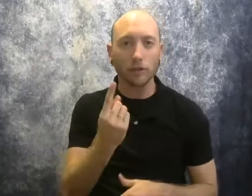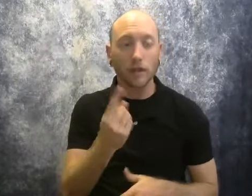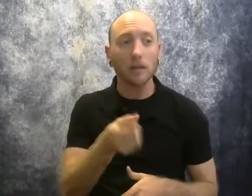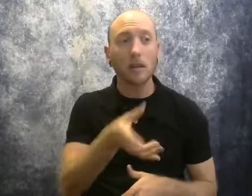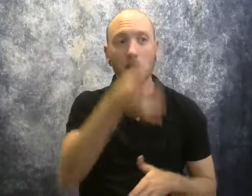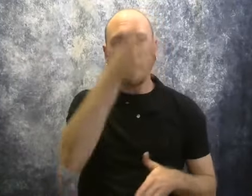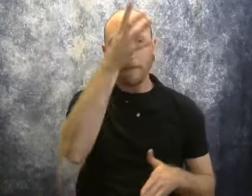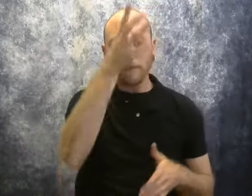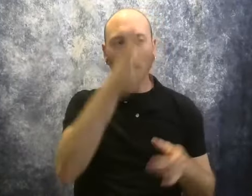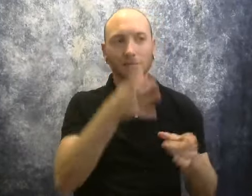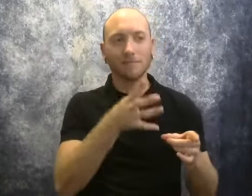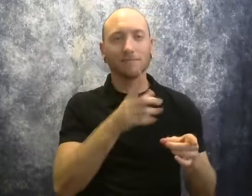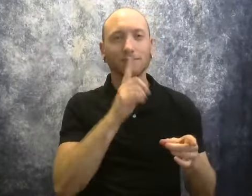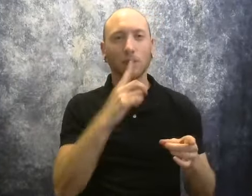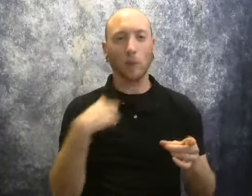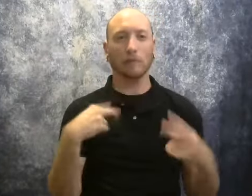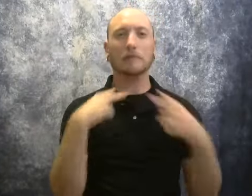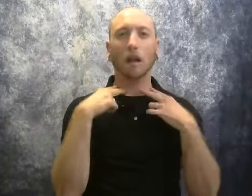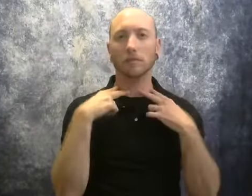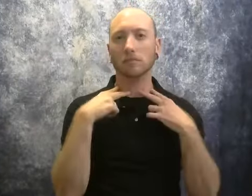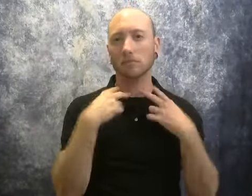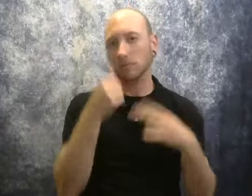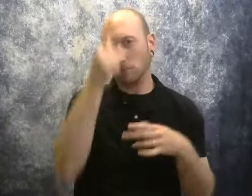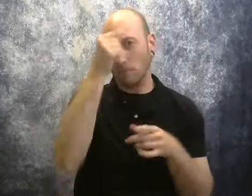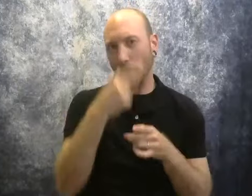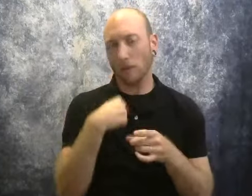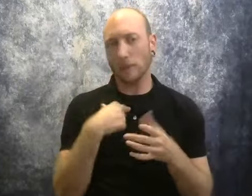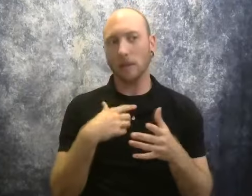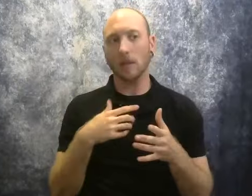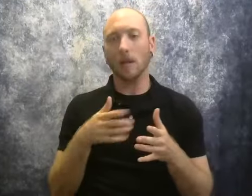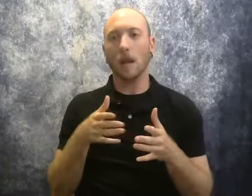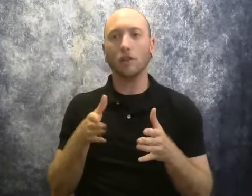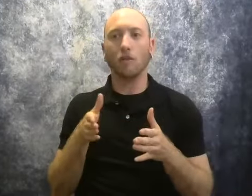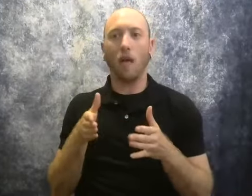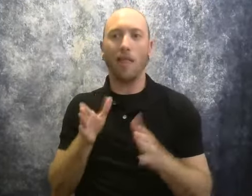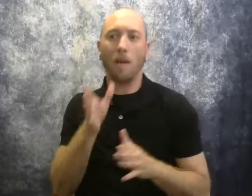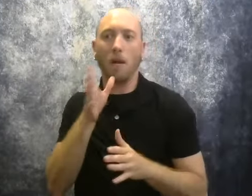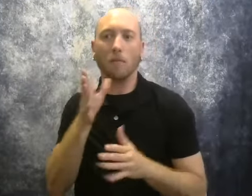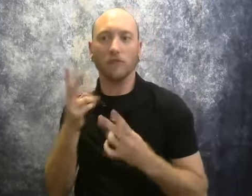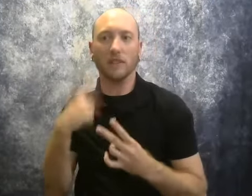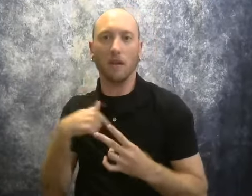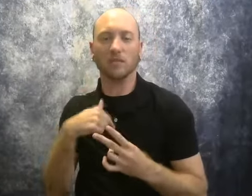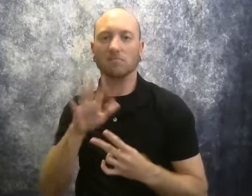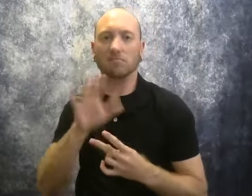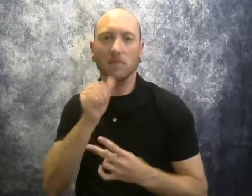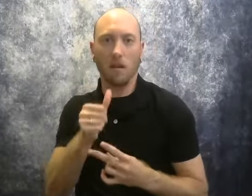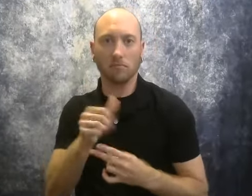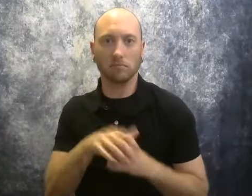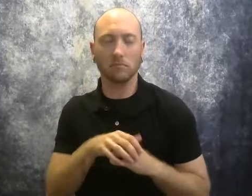days. My father held us as captives, really, I suppose, my brother and I, and didn't allow her access.